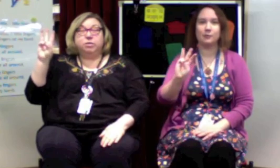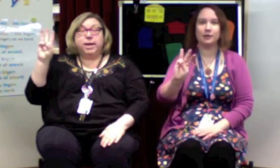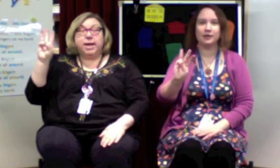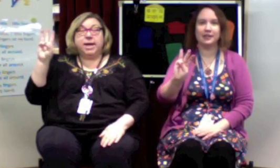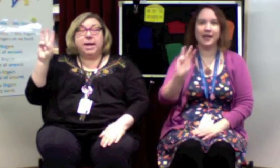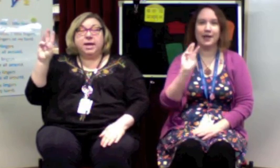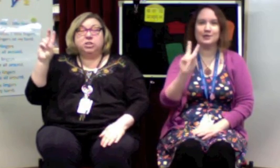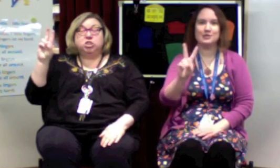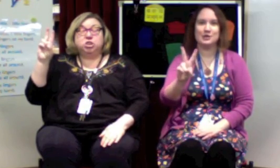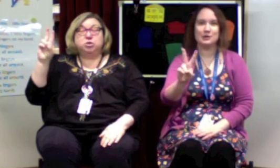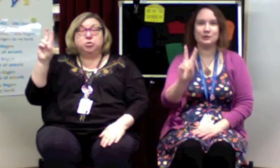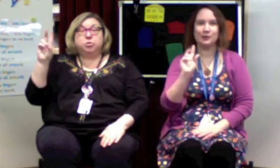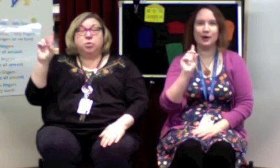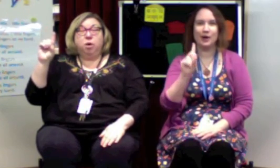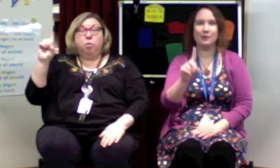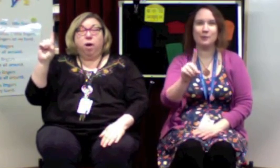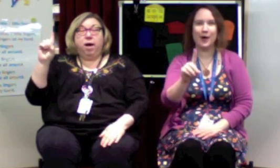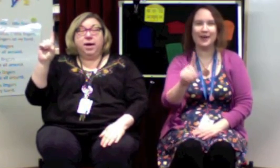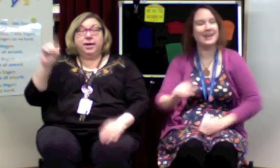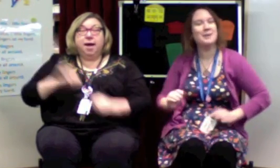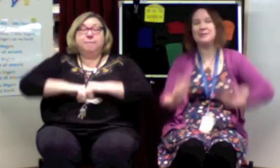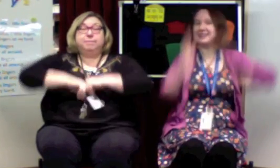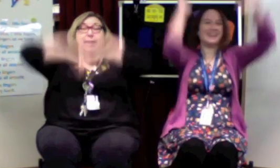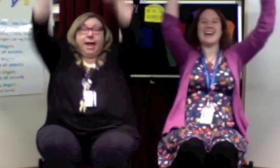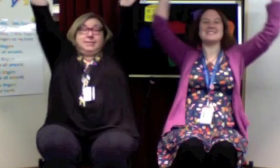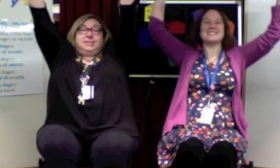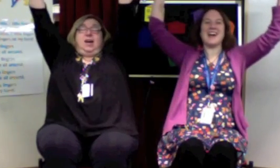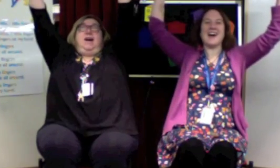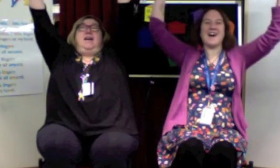three, two, one, blast off!